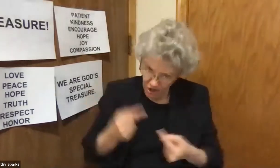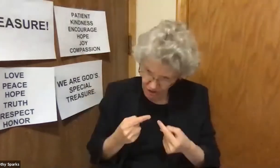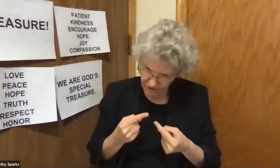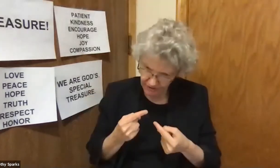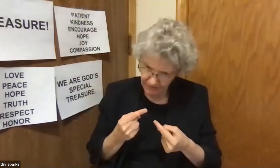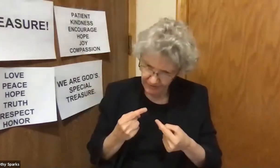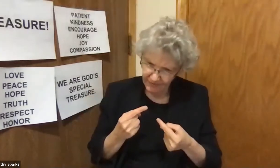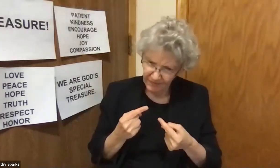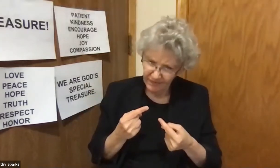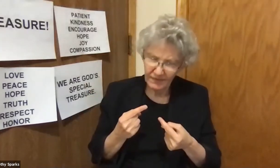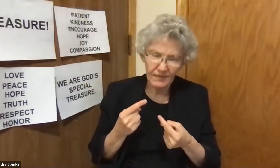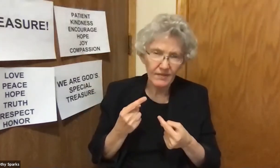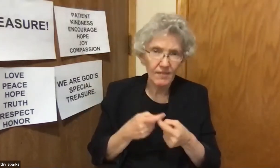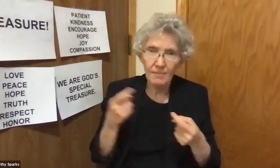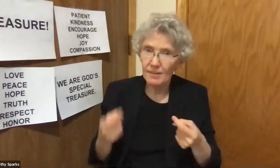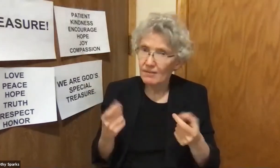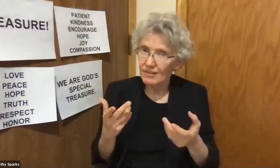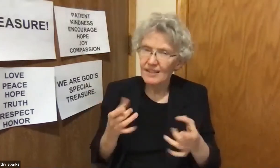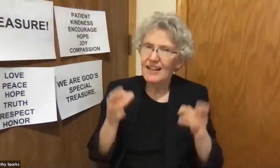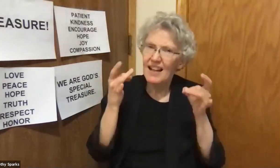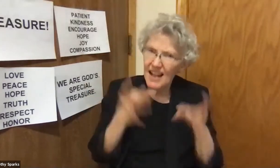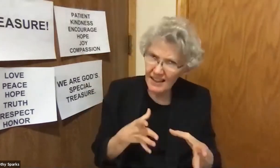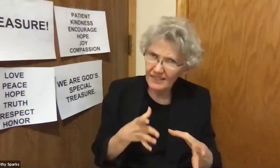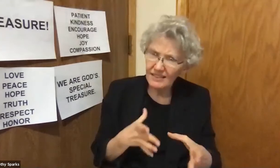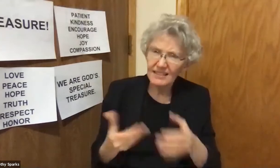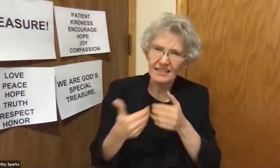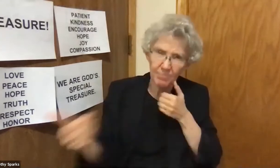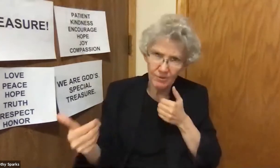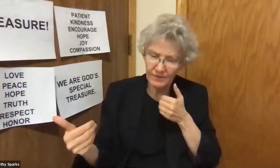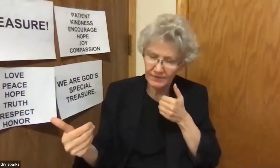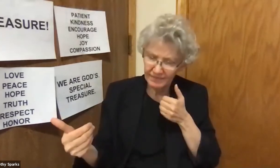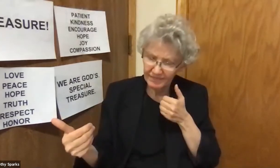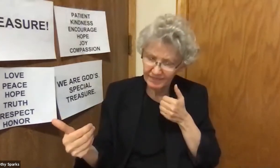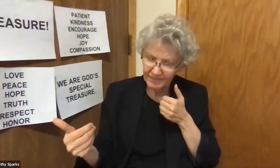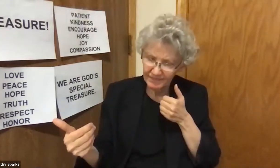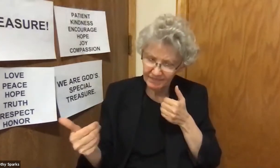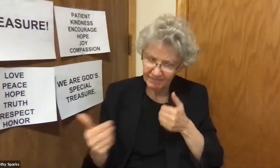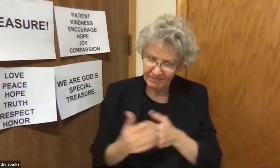for those whose lives are marked by hatred and division,